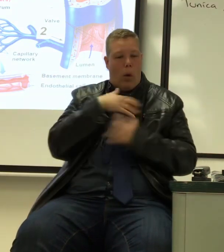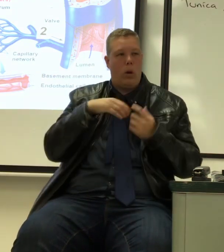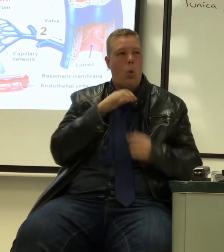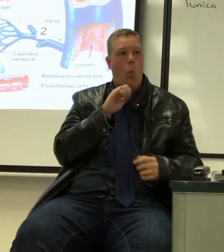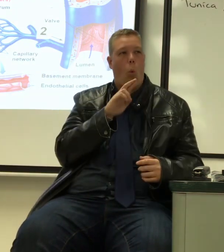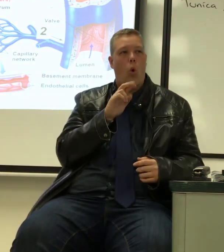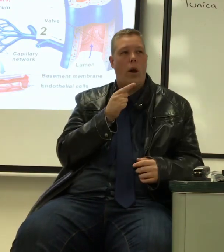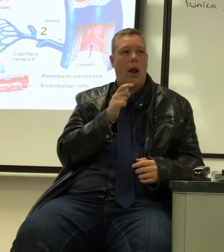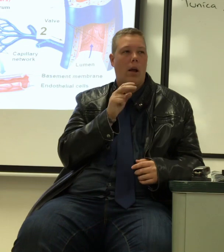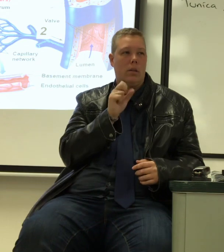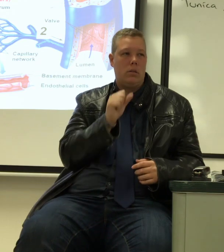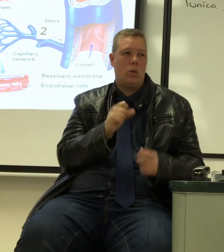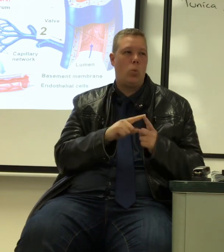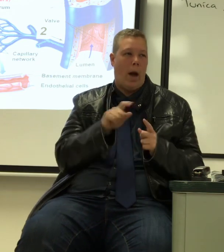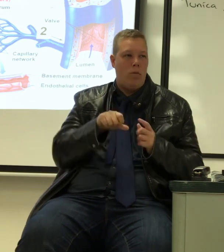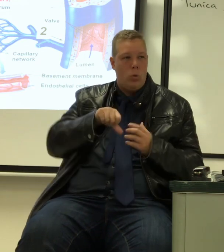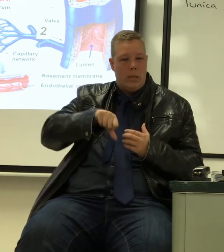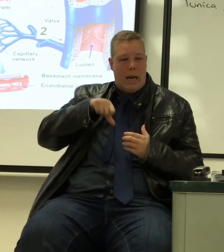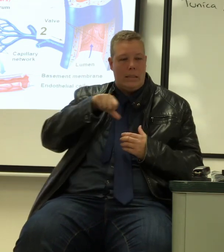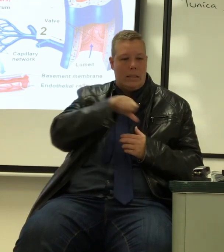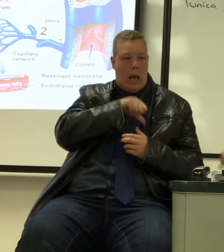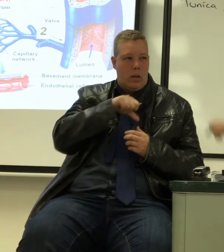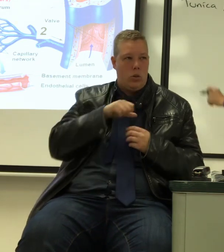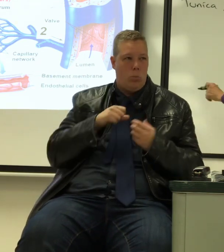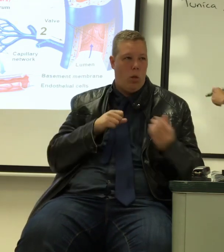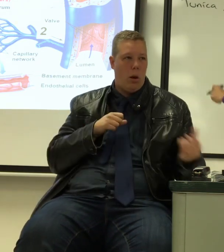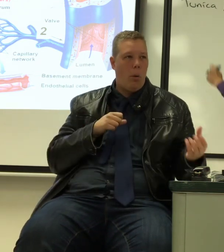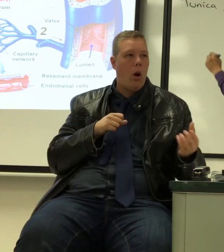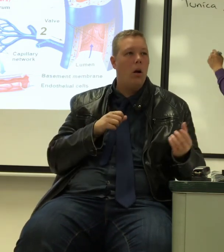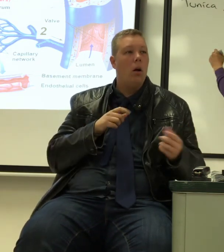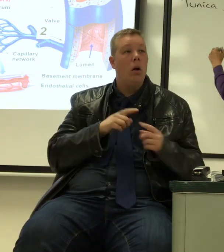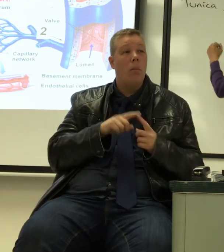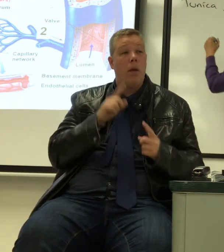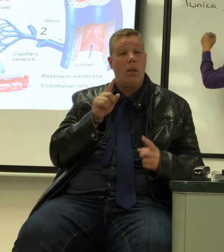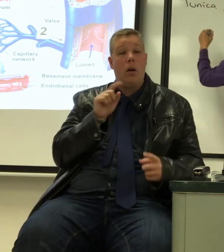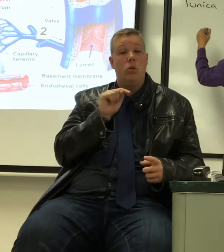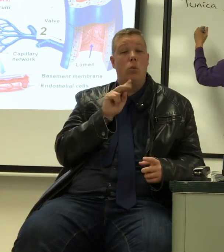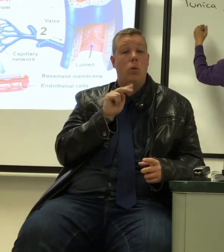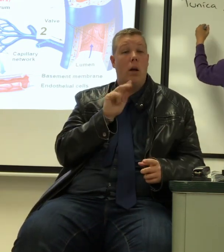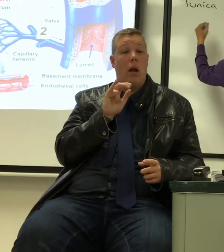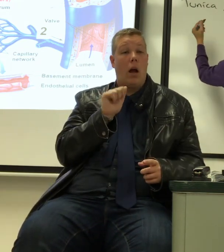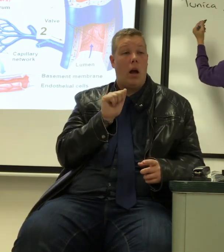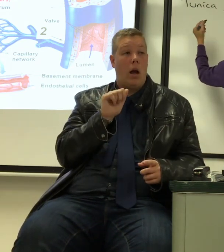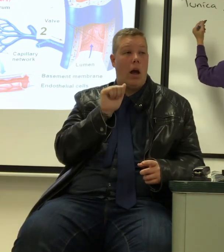them apart. The tunica adventitia is primarily